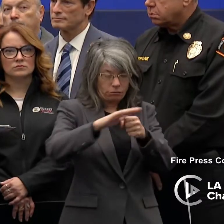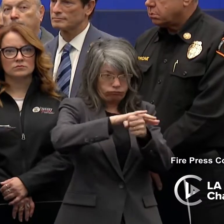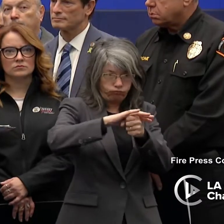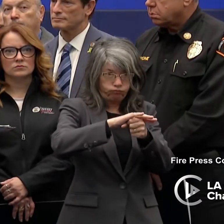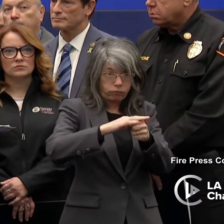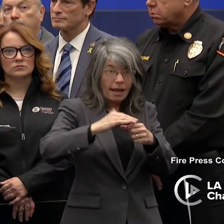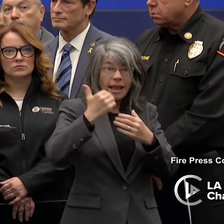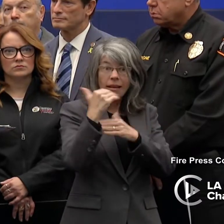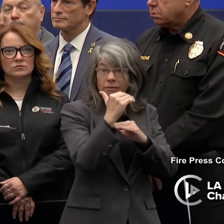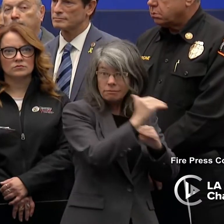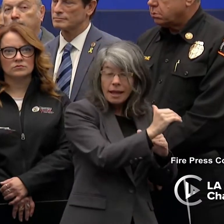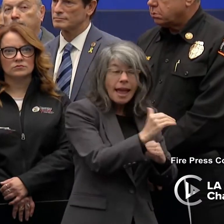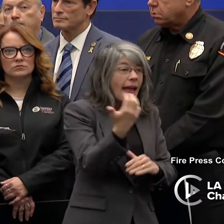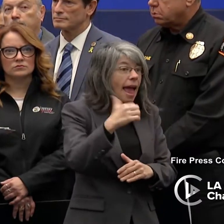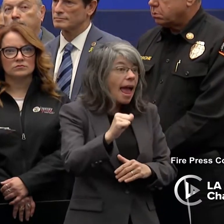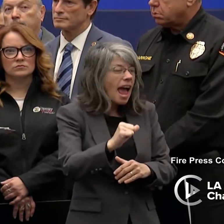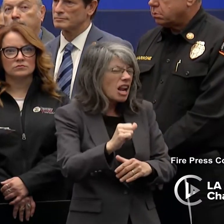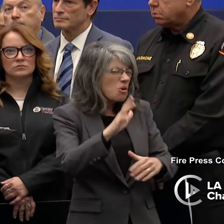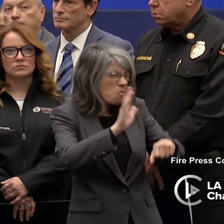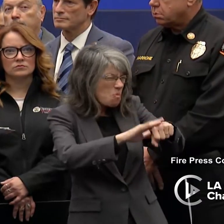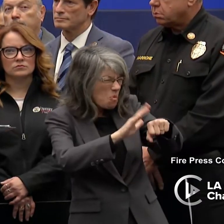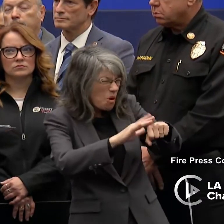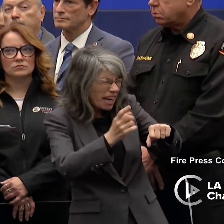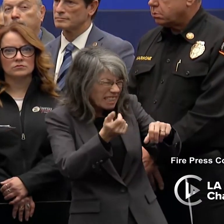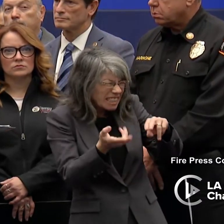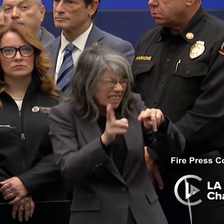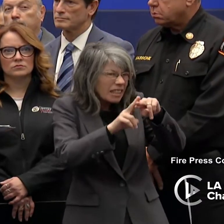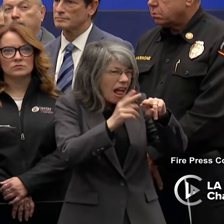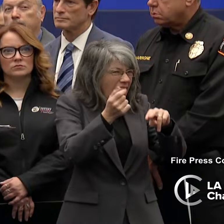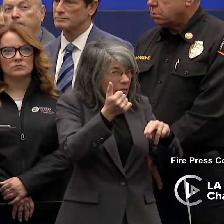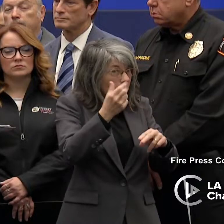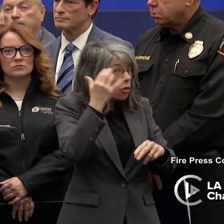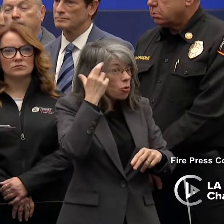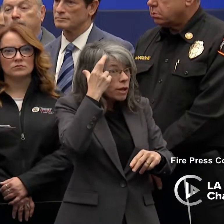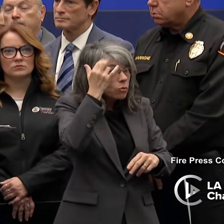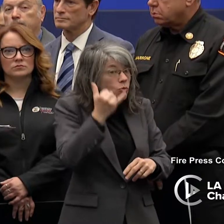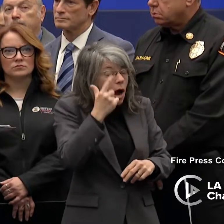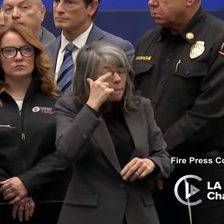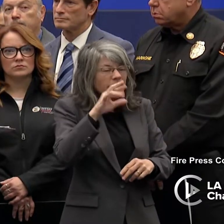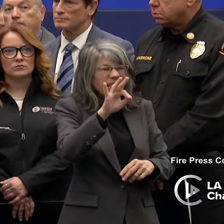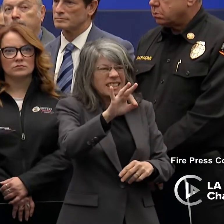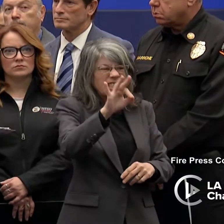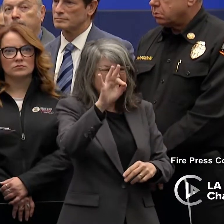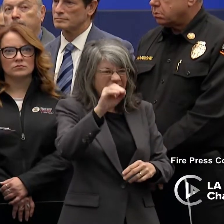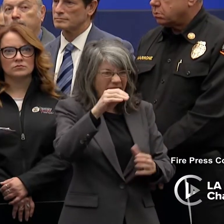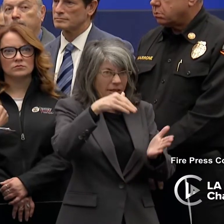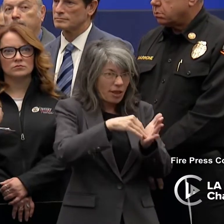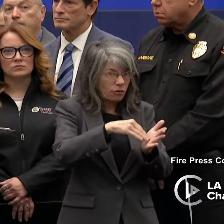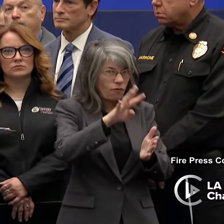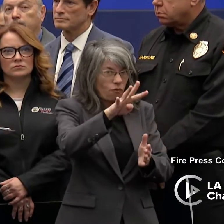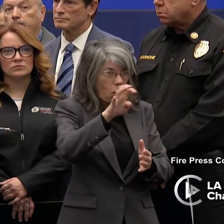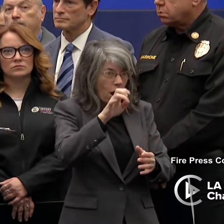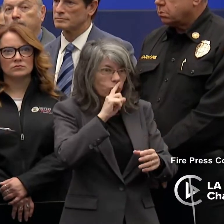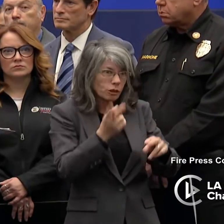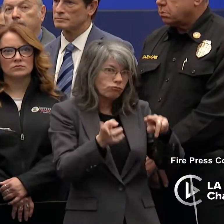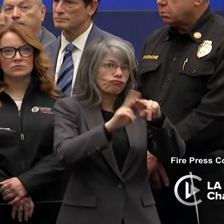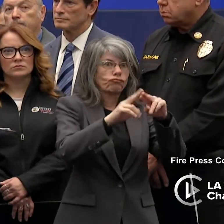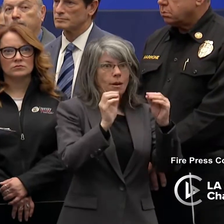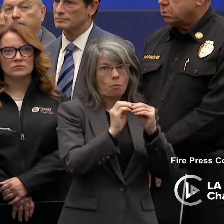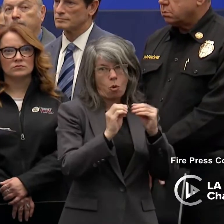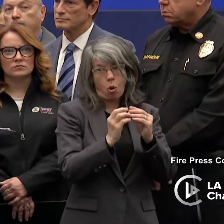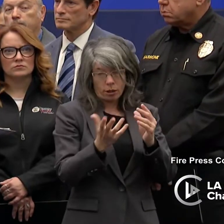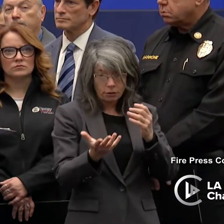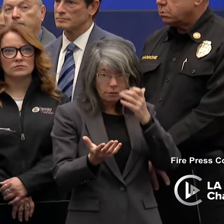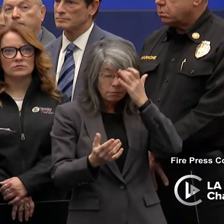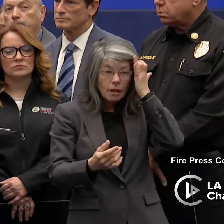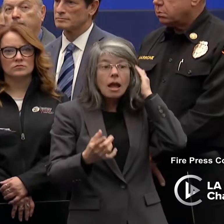and warnings are up just a little bit because of the wind event to 90,400. In